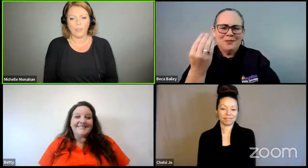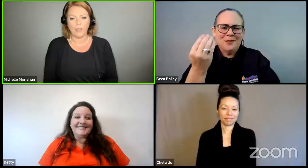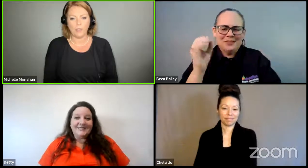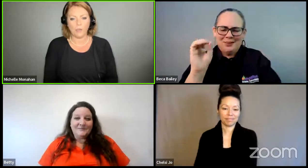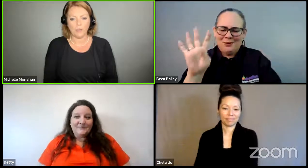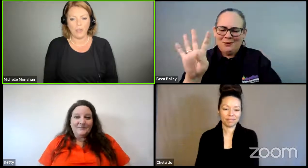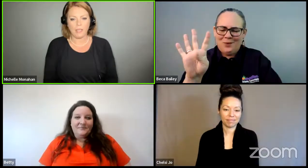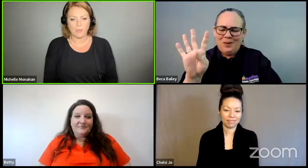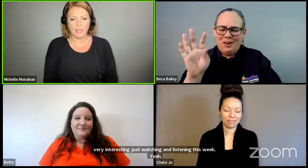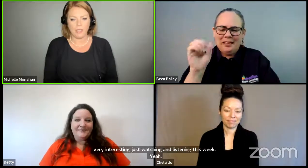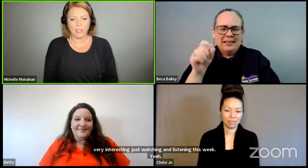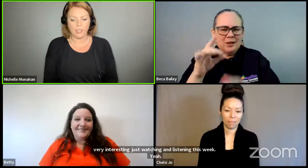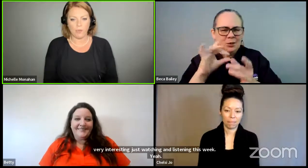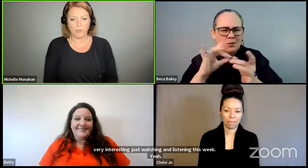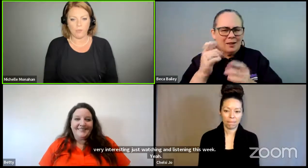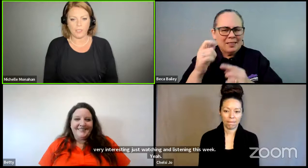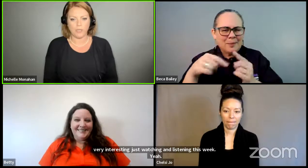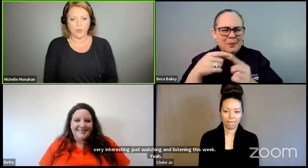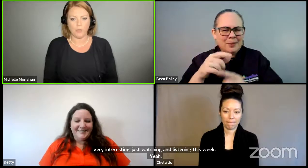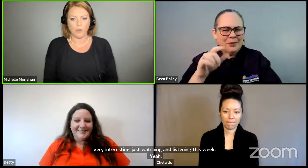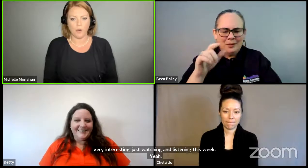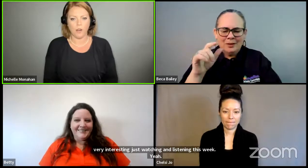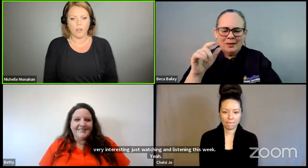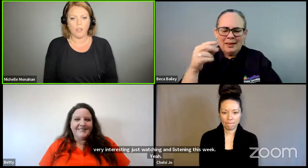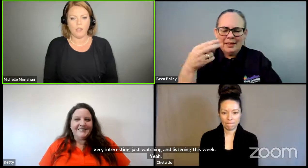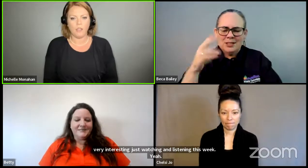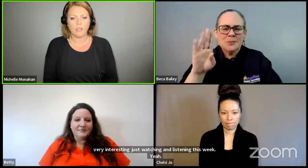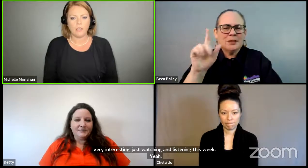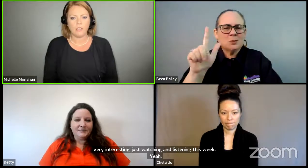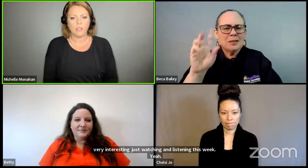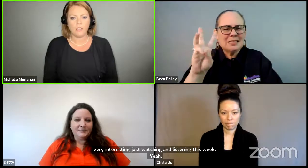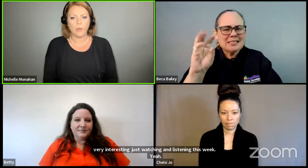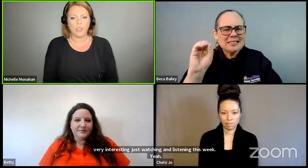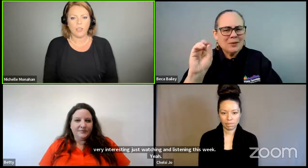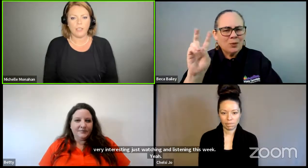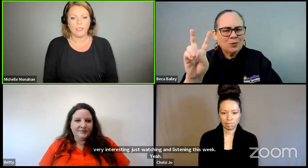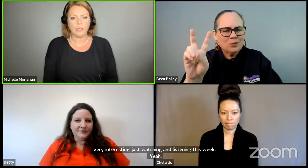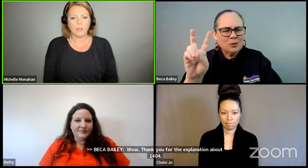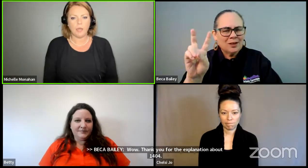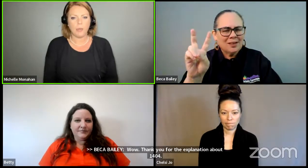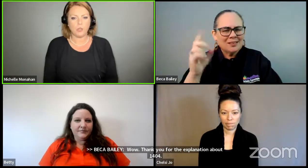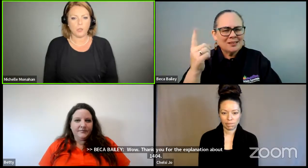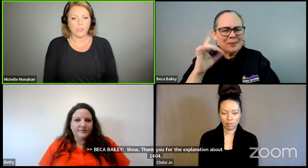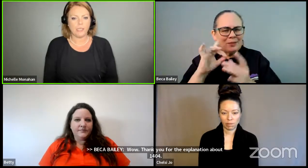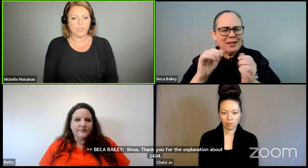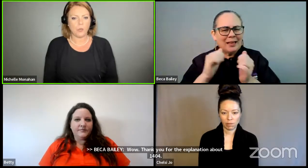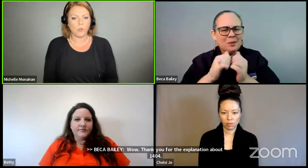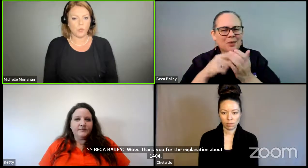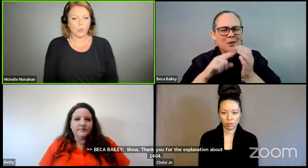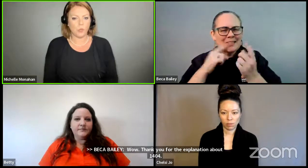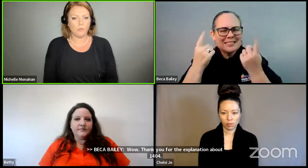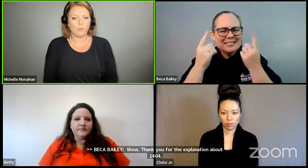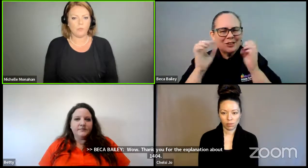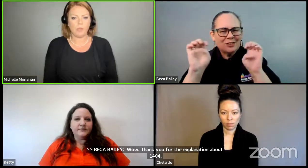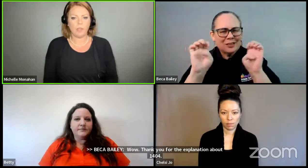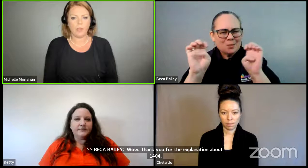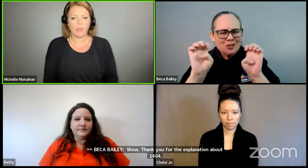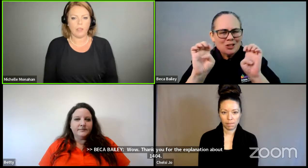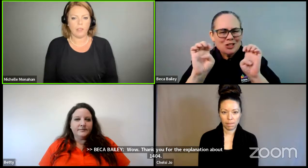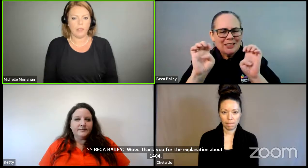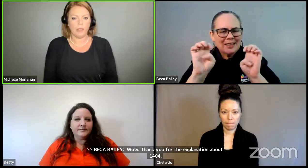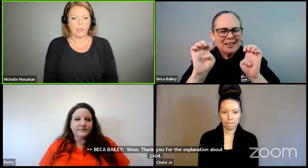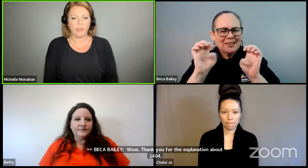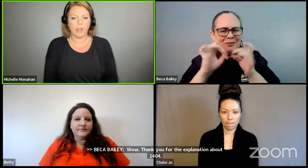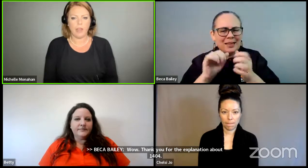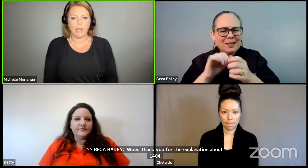Wow. Thank you for the explanation about 1404. Do you mind talking a little bit about 2602?